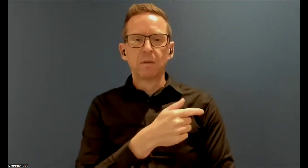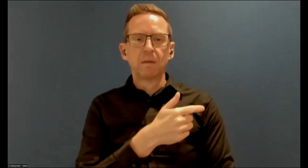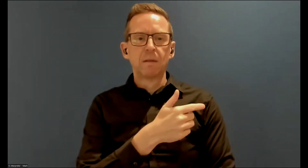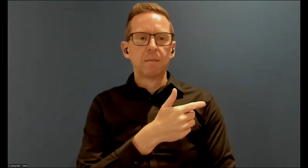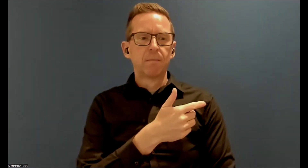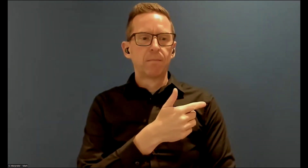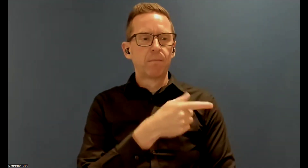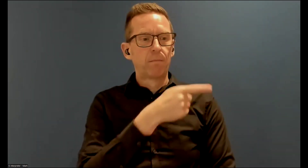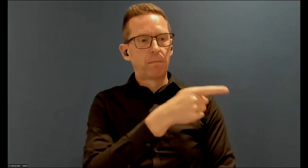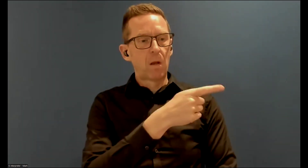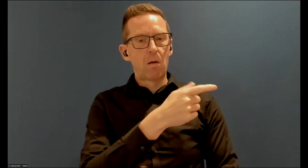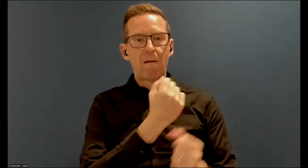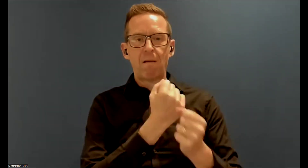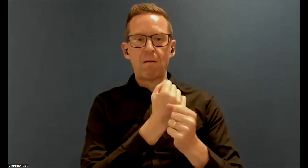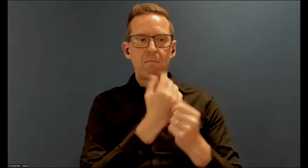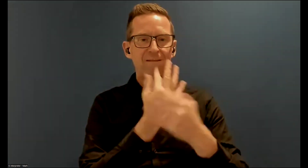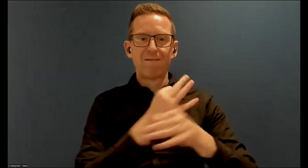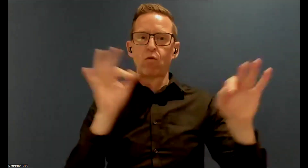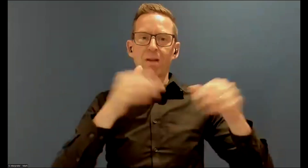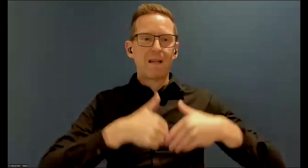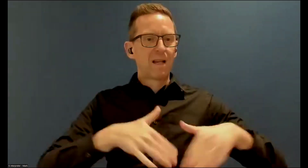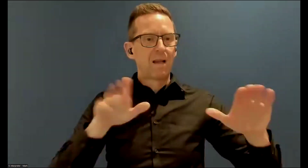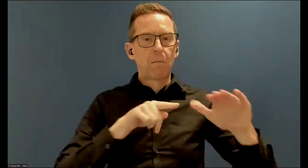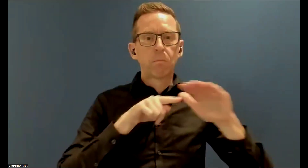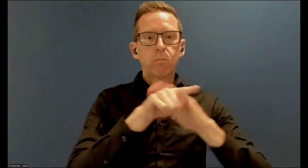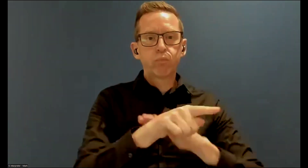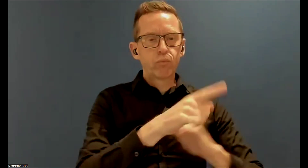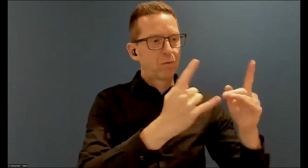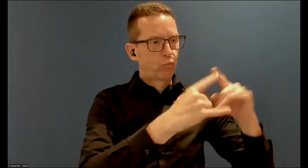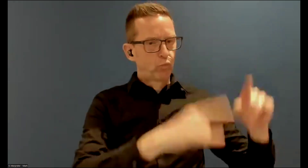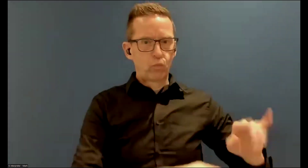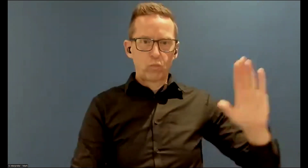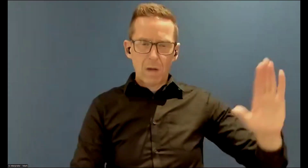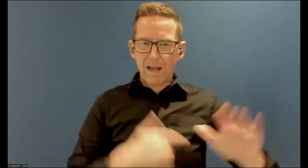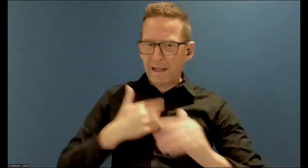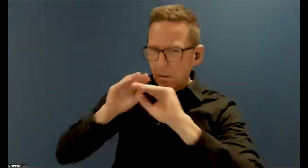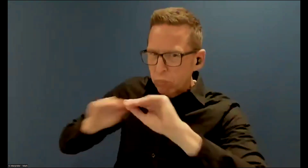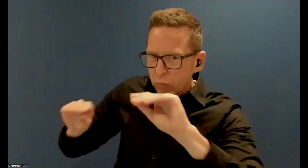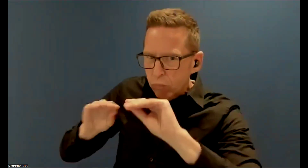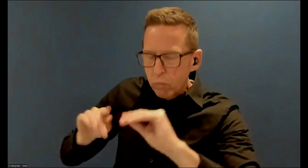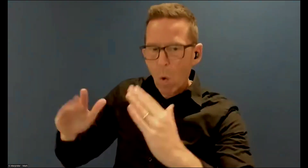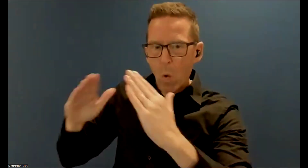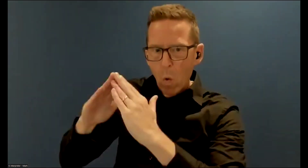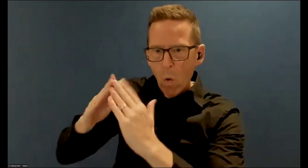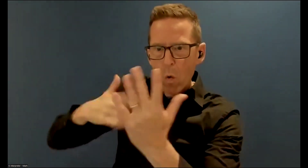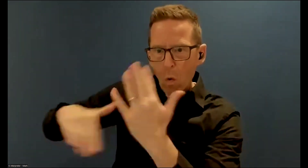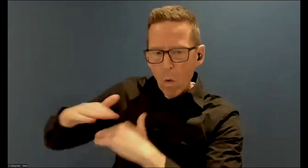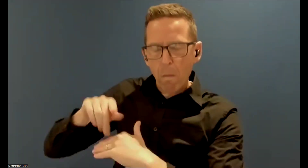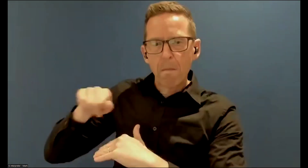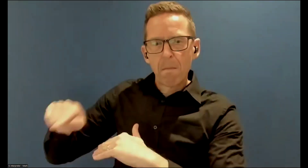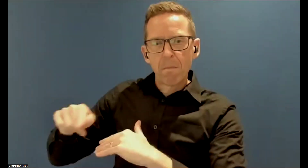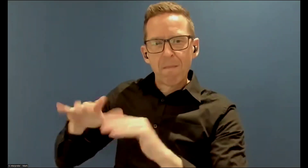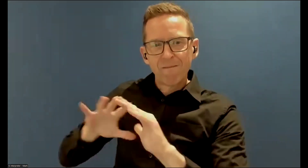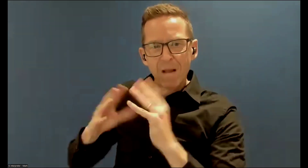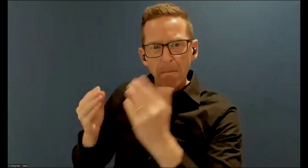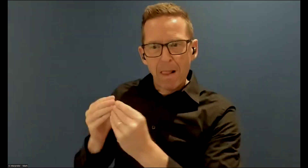released from institutions before making sure that we did the whole homework very well. So this is why we started